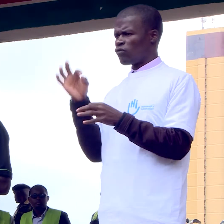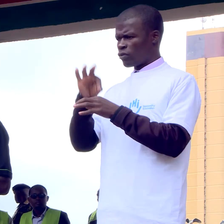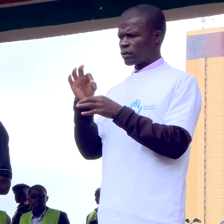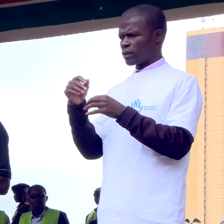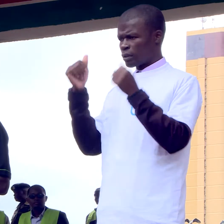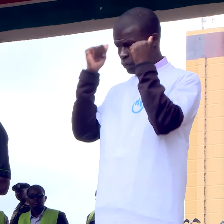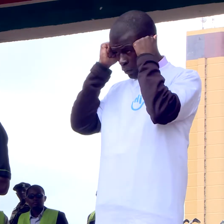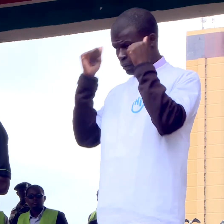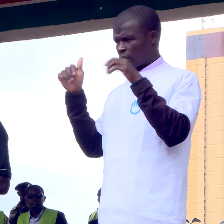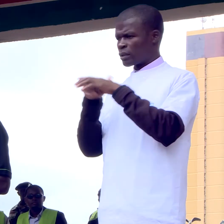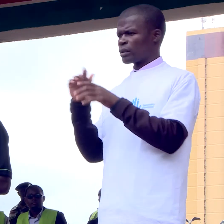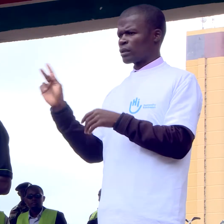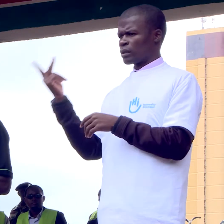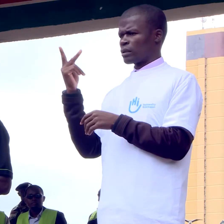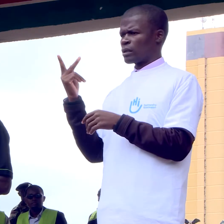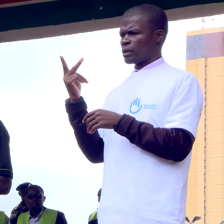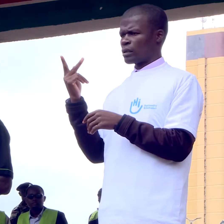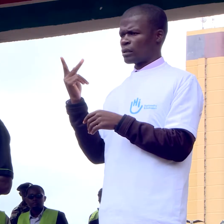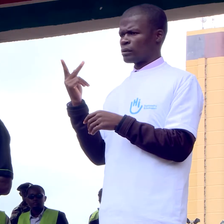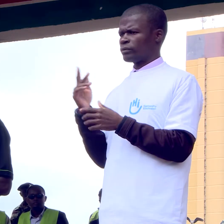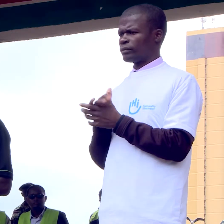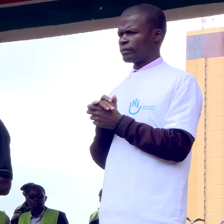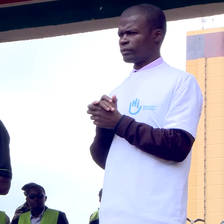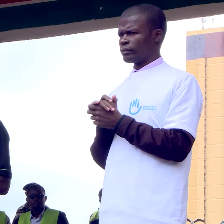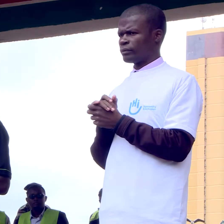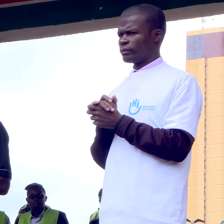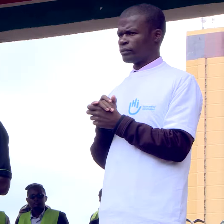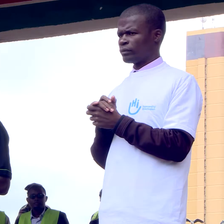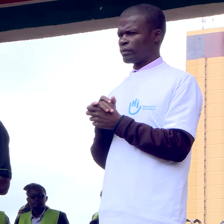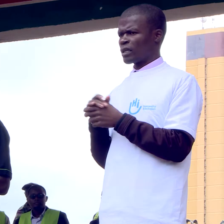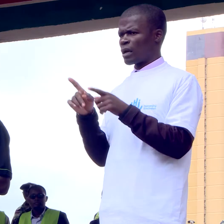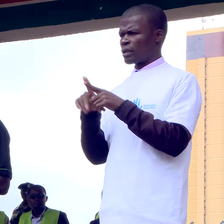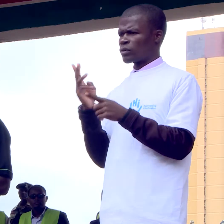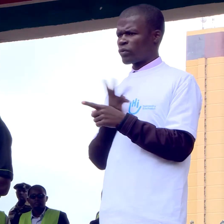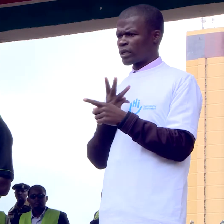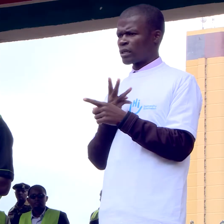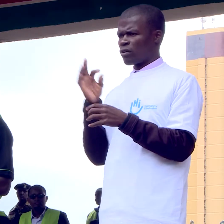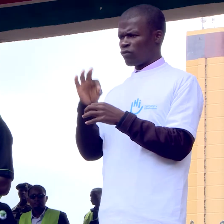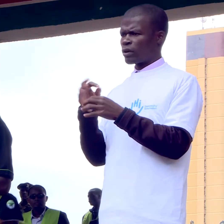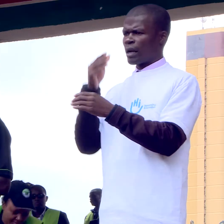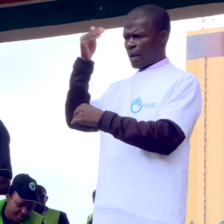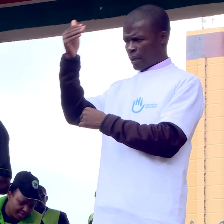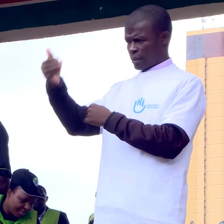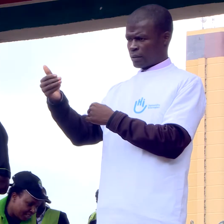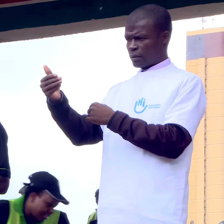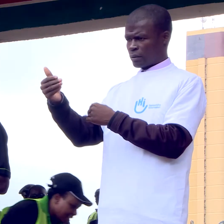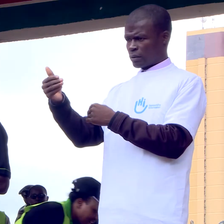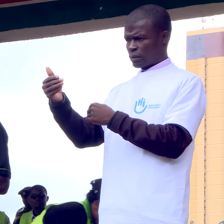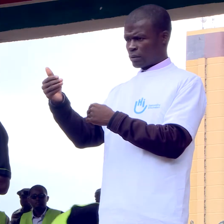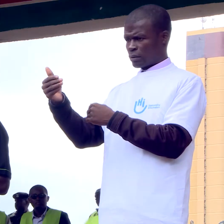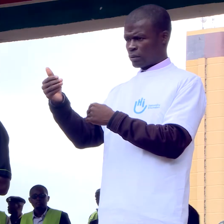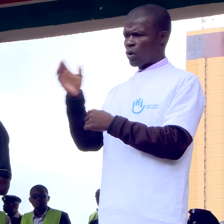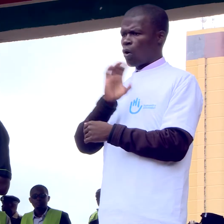Kenyans up to the grassroots level. As we forge ahead, the Commission is keen on